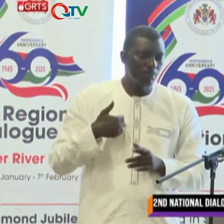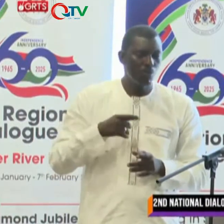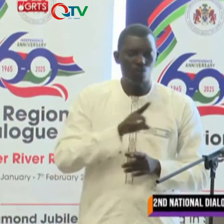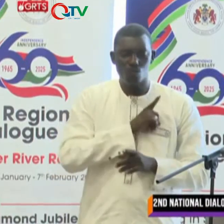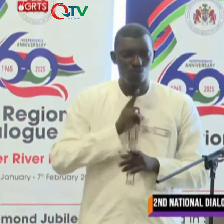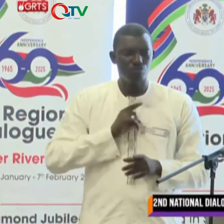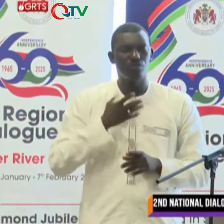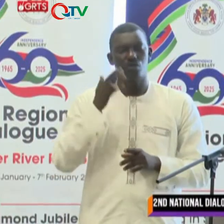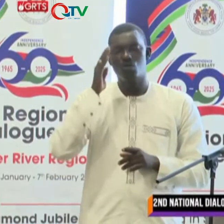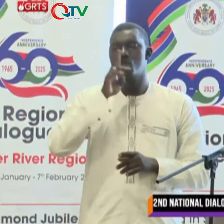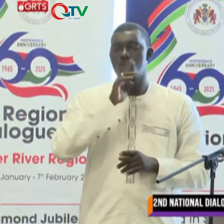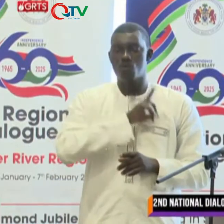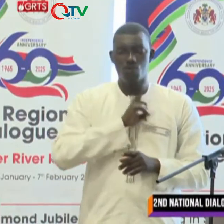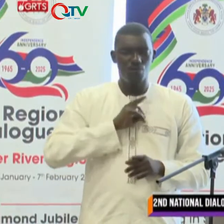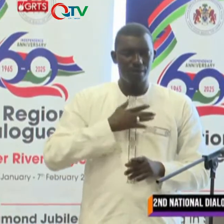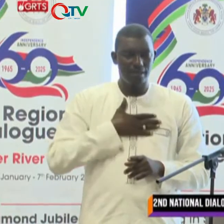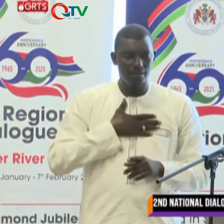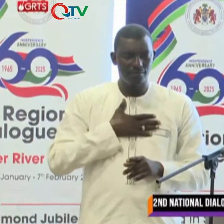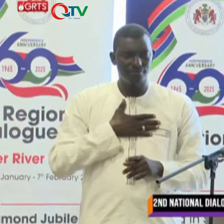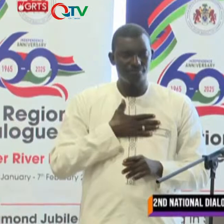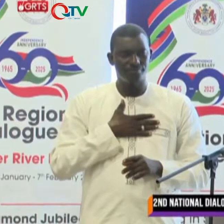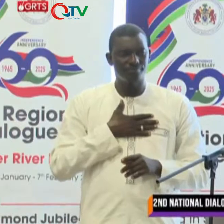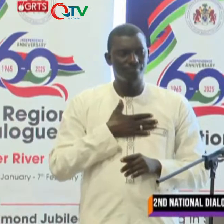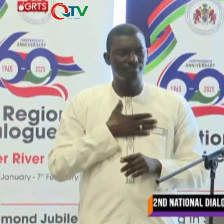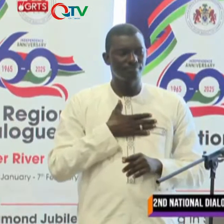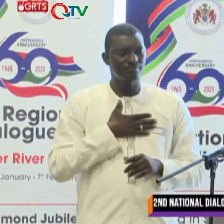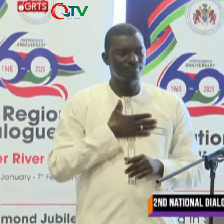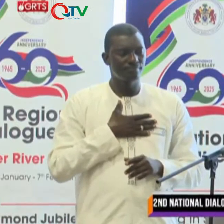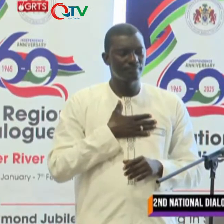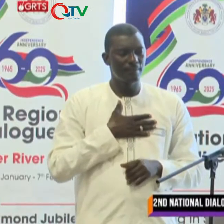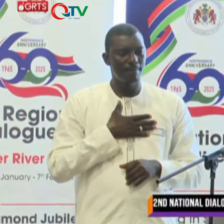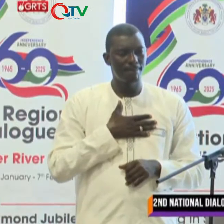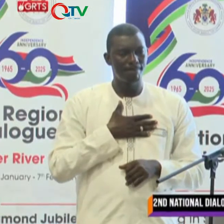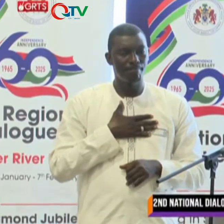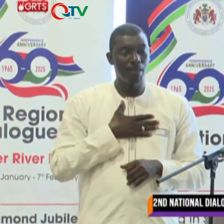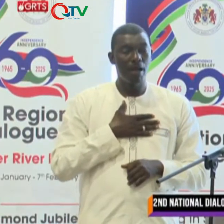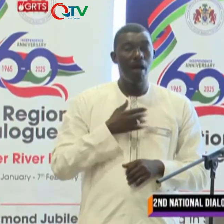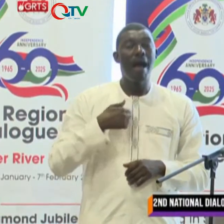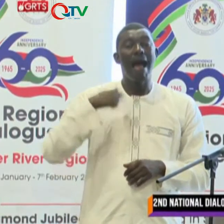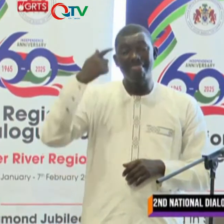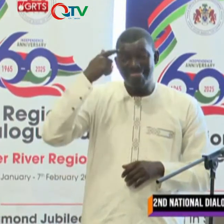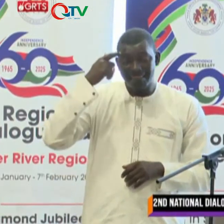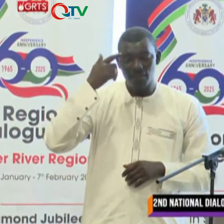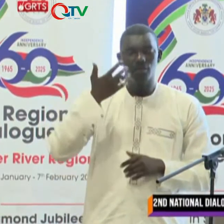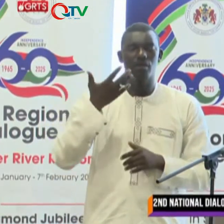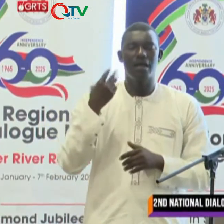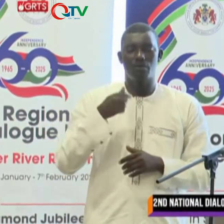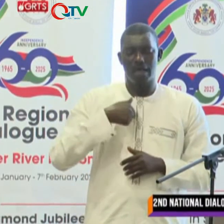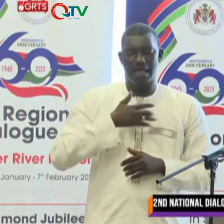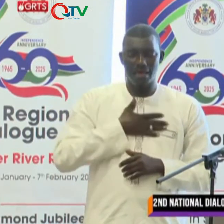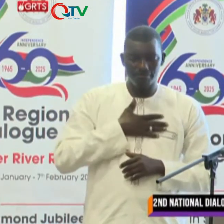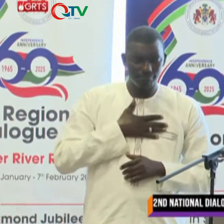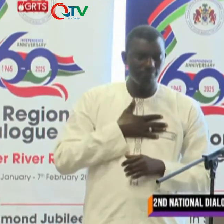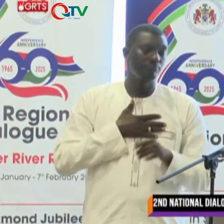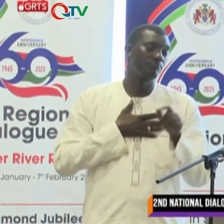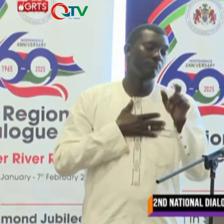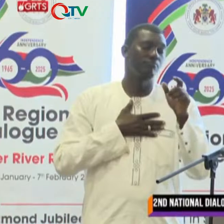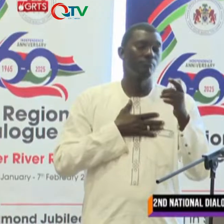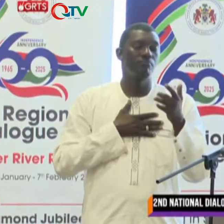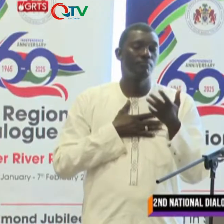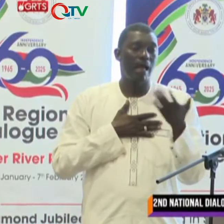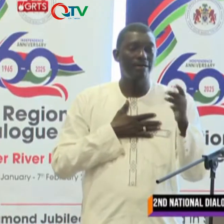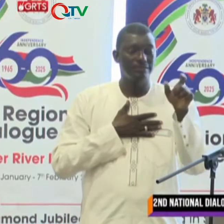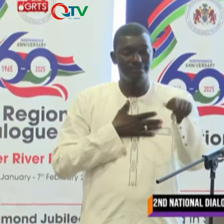are. As René Descartes said, cogito ergo sum. I think, therefore I am. As human beings,